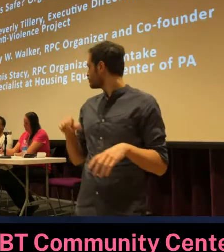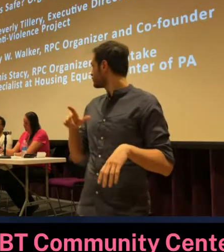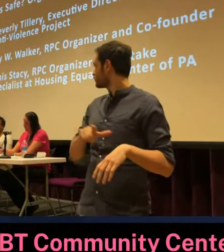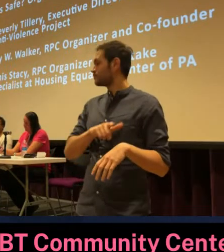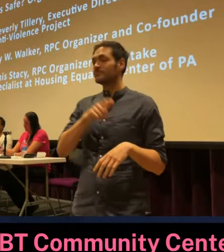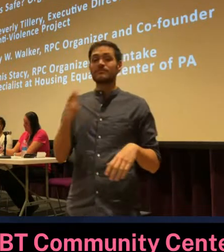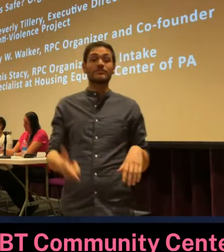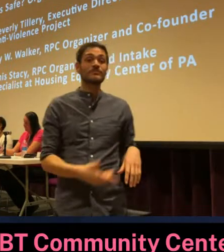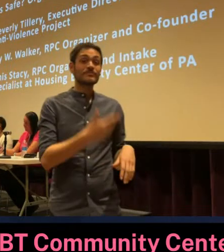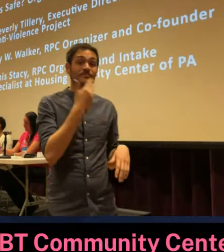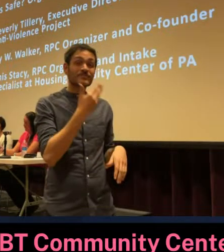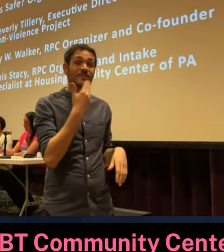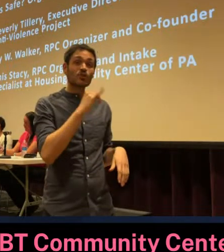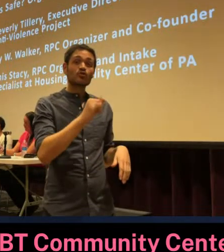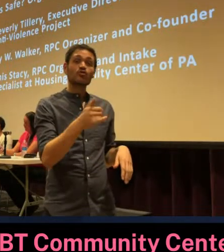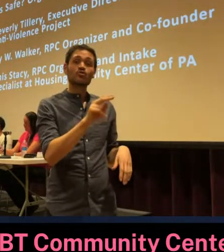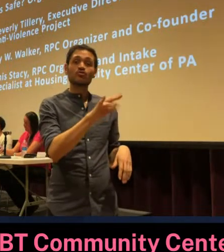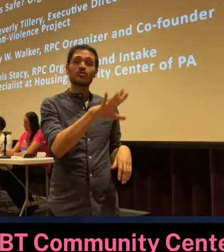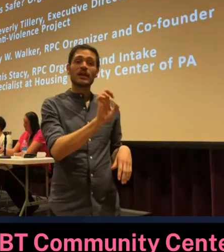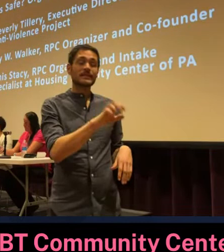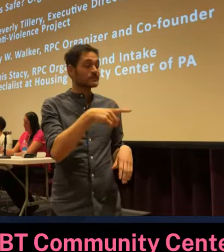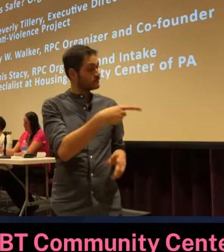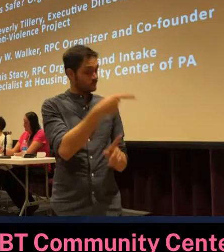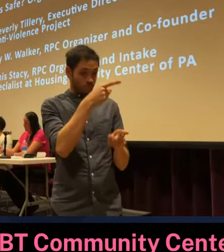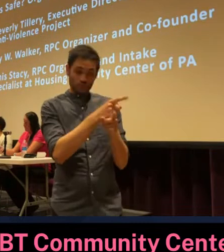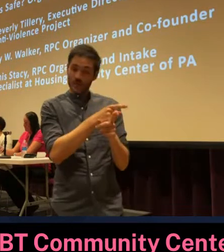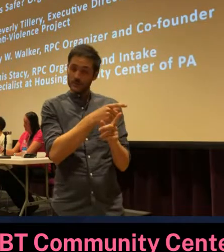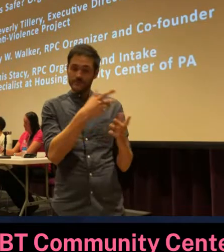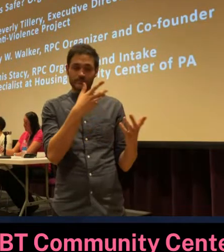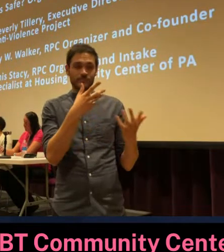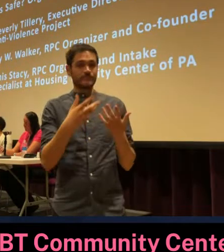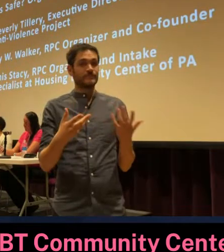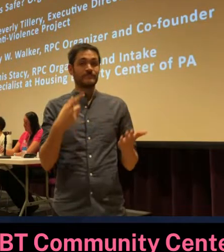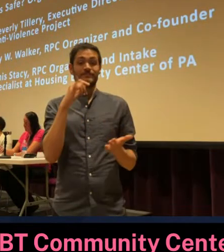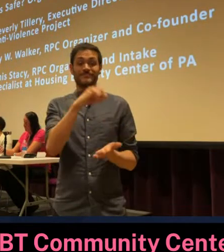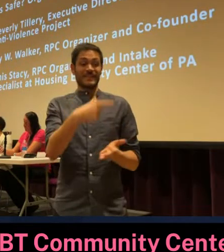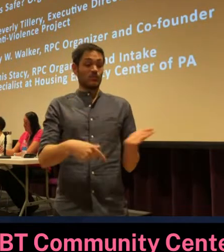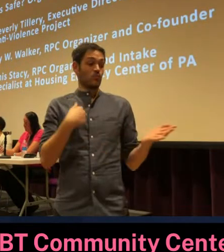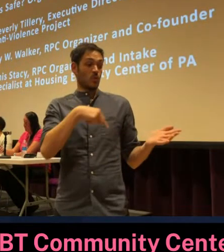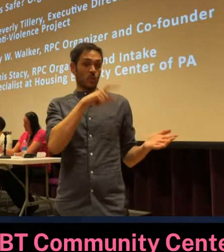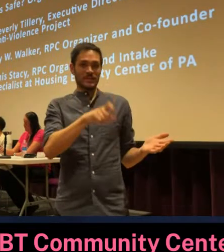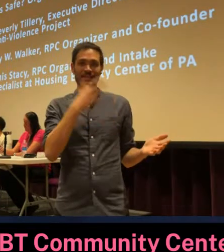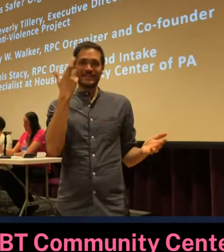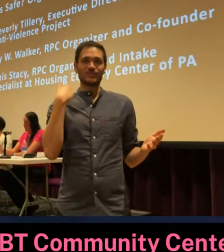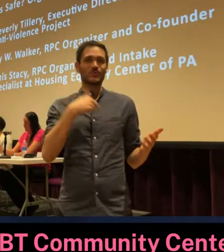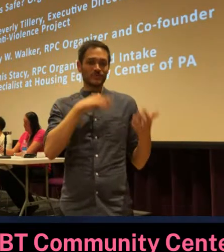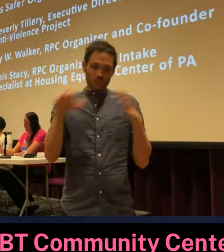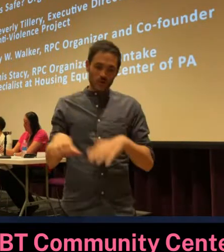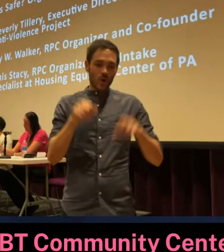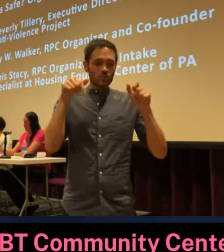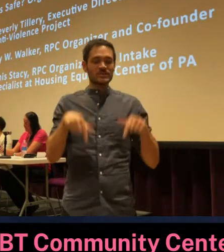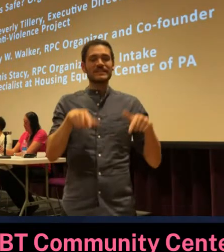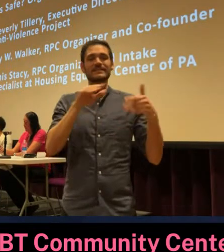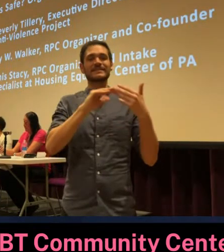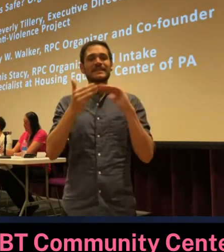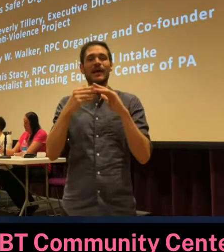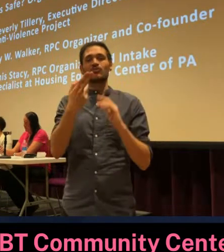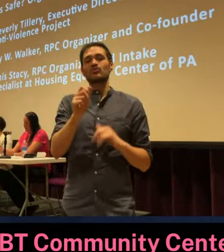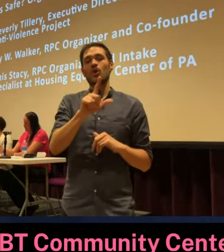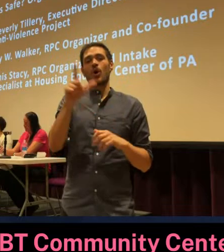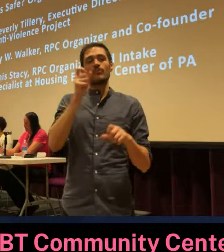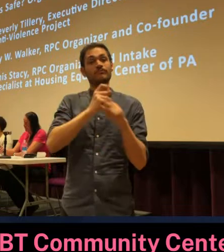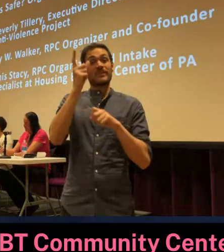Thank you, Janice, and that's absolutely what we need, and that's why we're here. That's why we hold this town hall every year, to start off